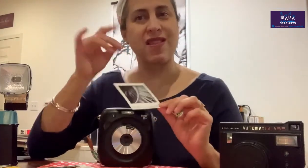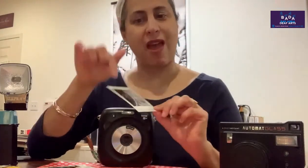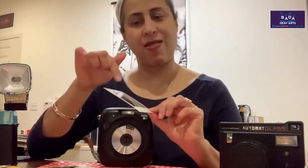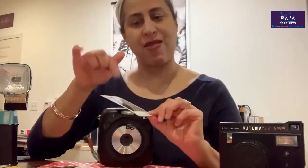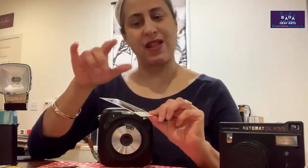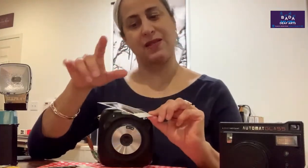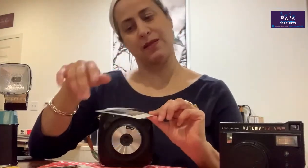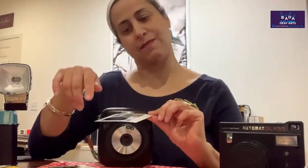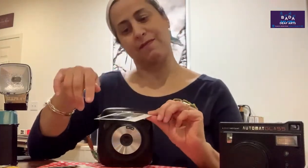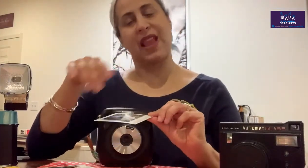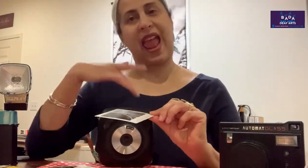And you can see